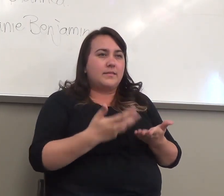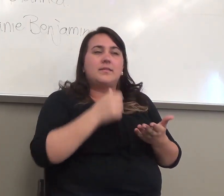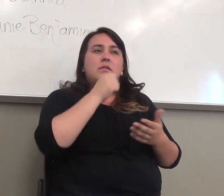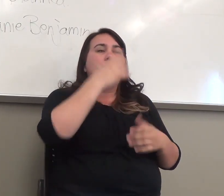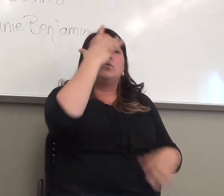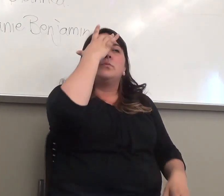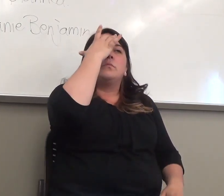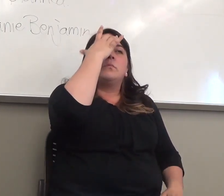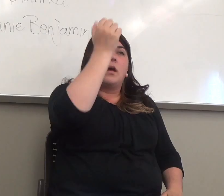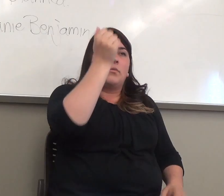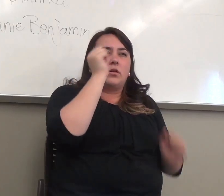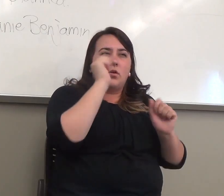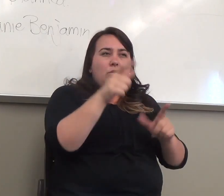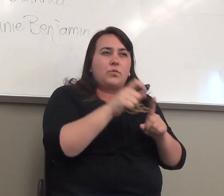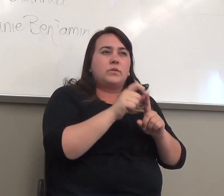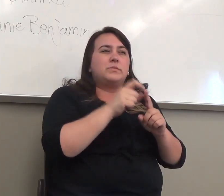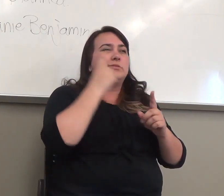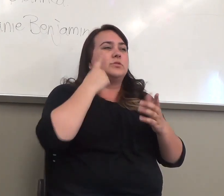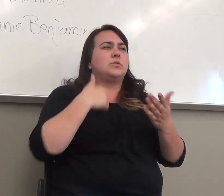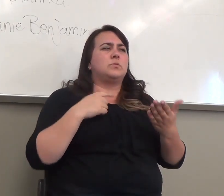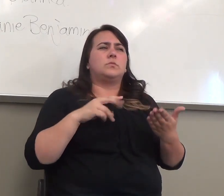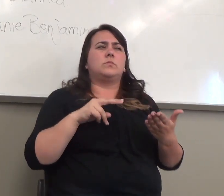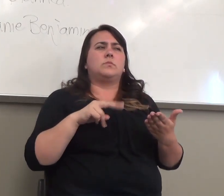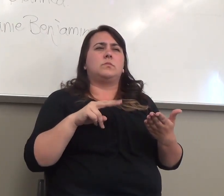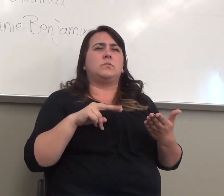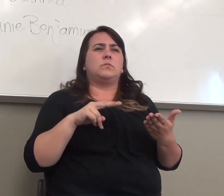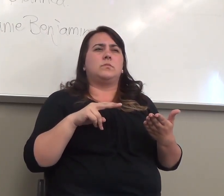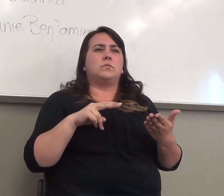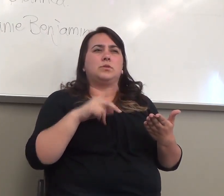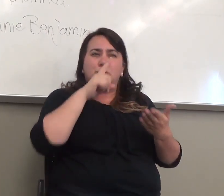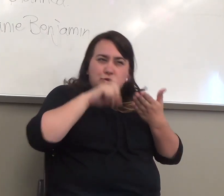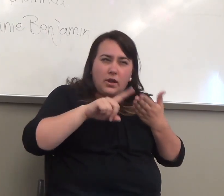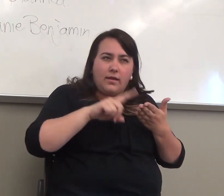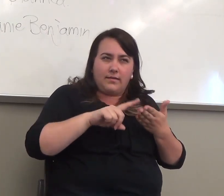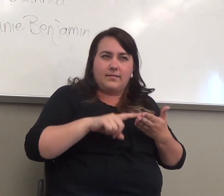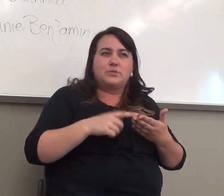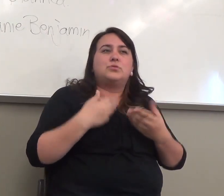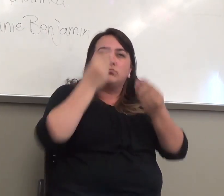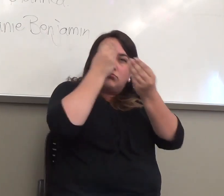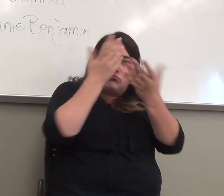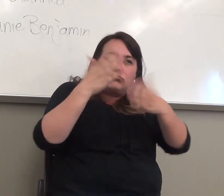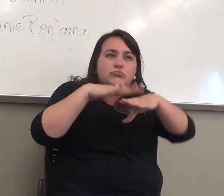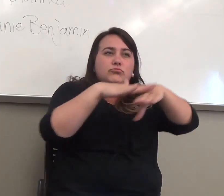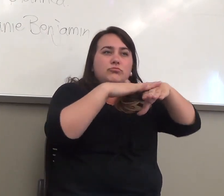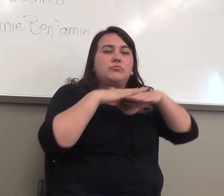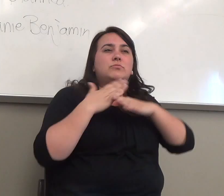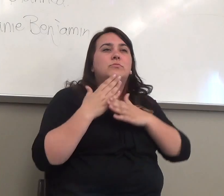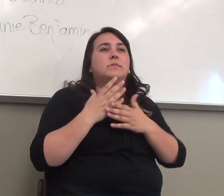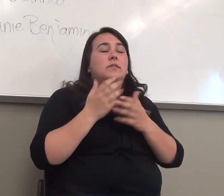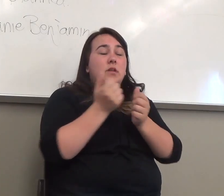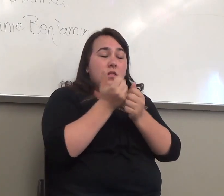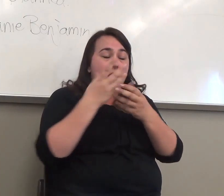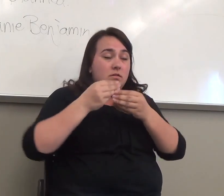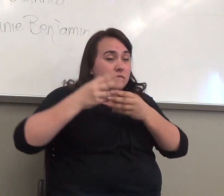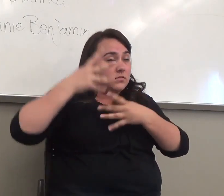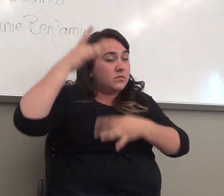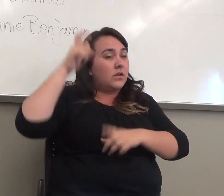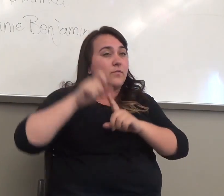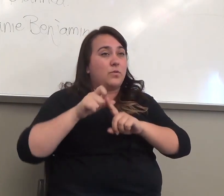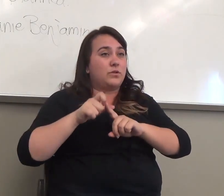words, but to just give you a heads up on the massive number